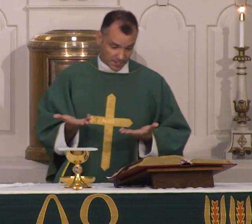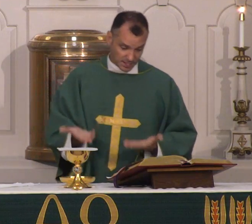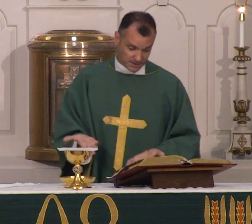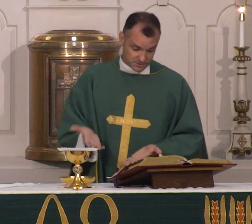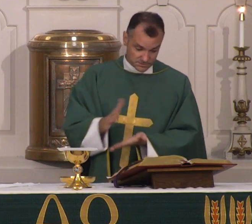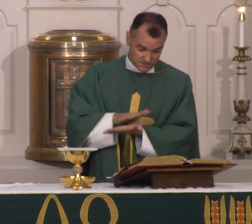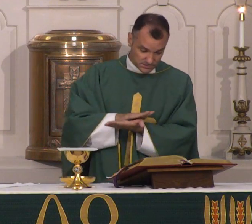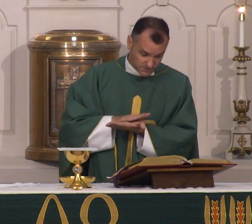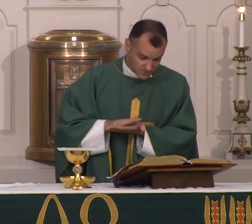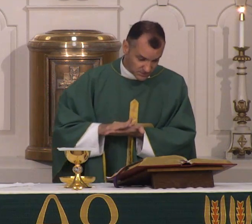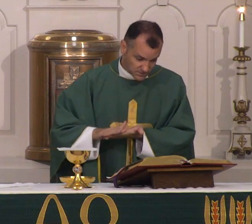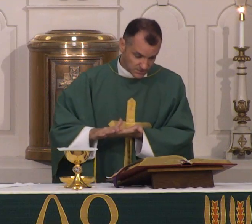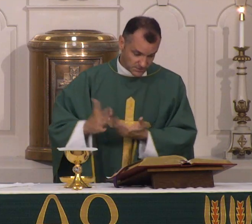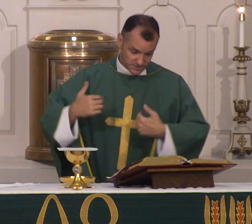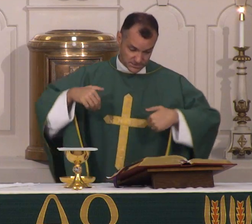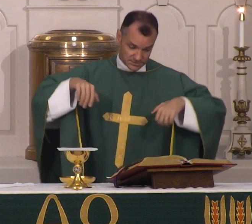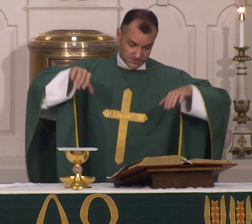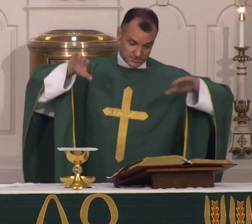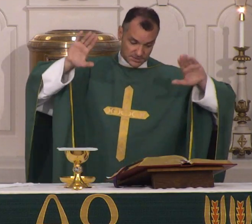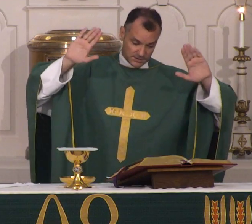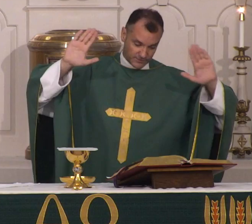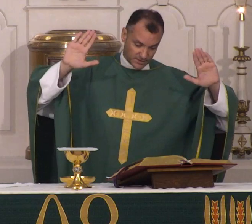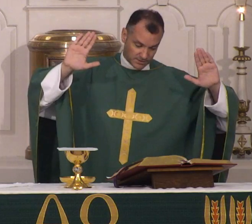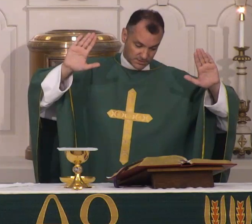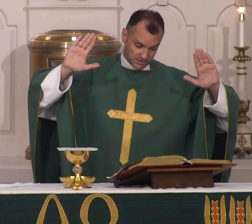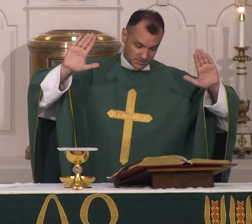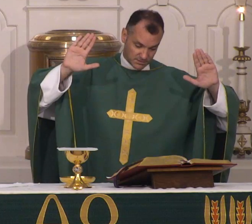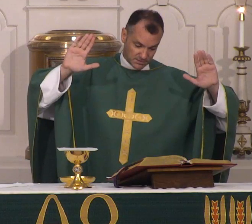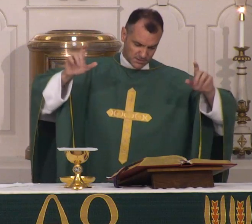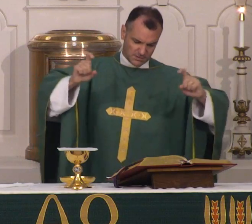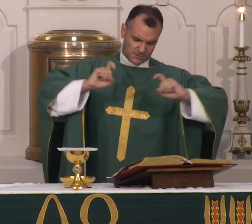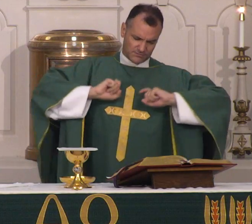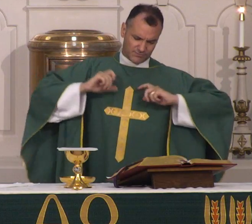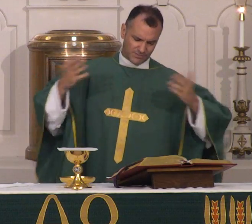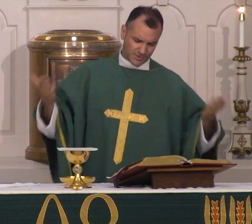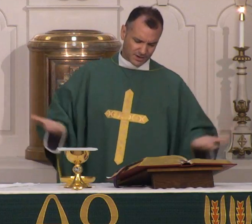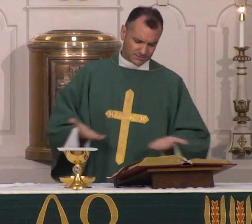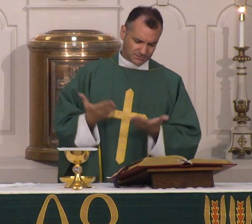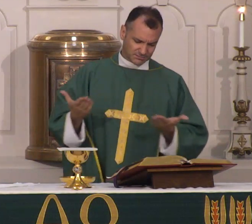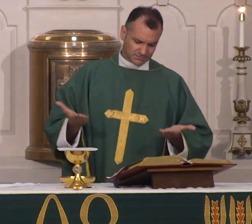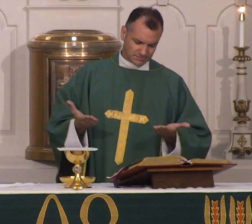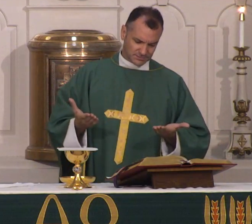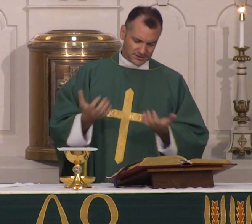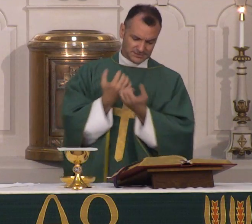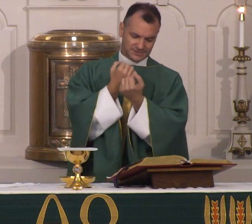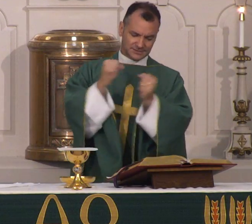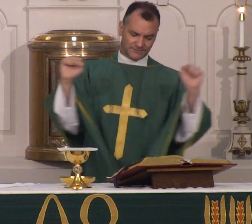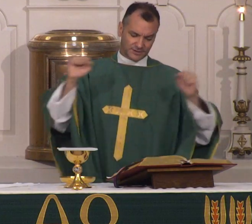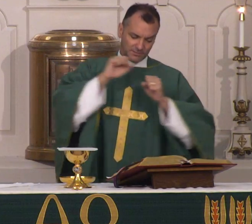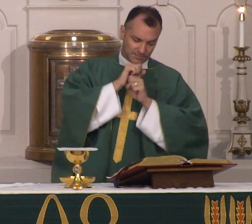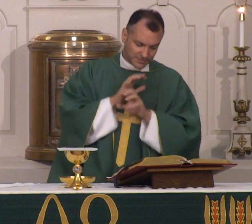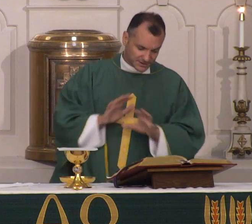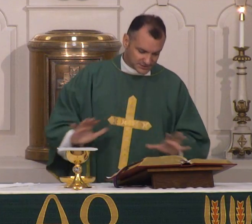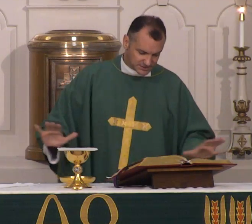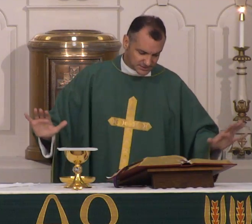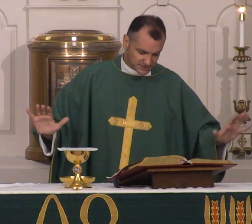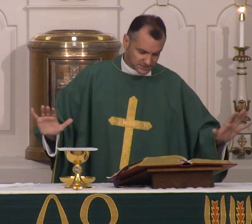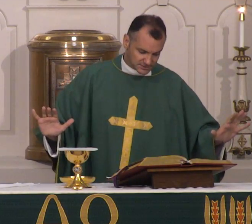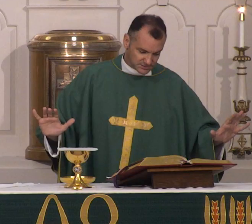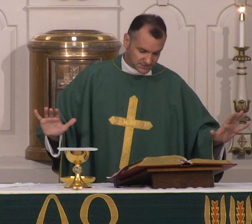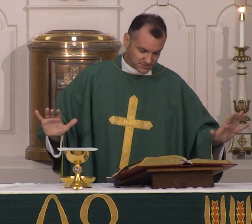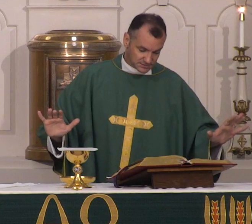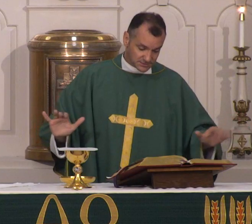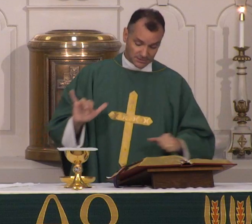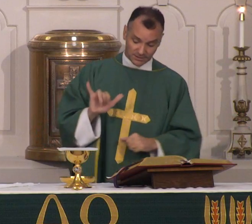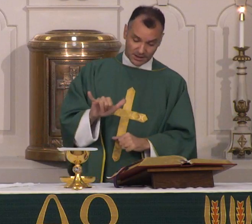May this sacred offering, O Lord, confer on us always the blessing of salvation, that what